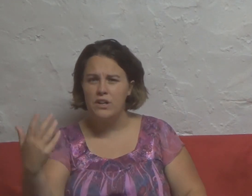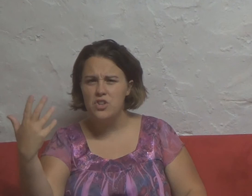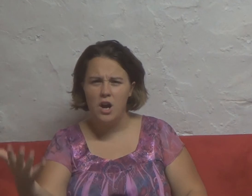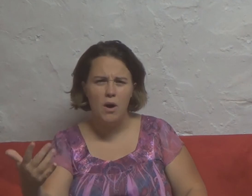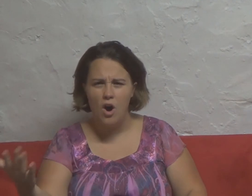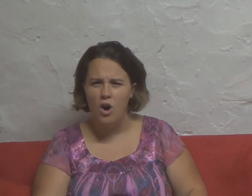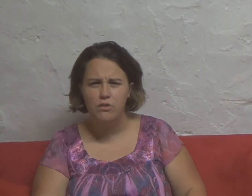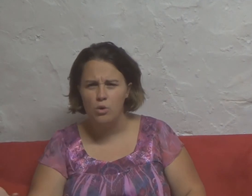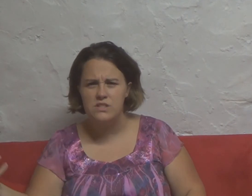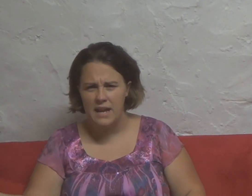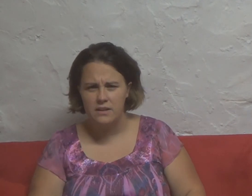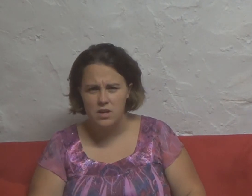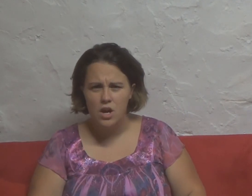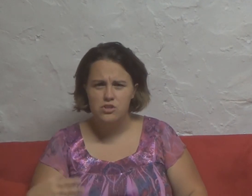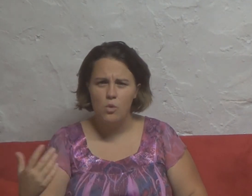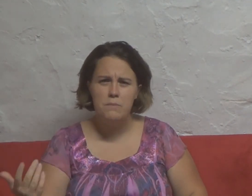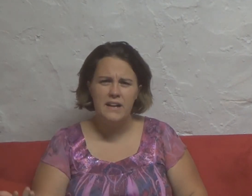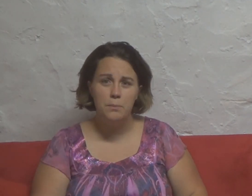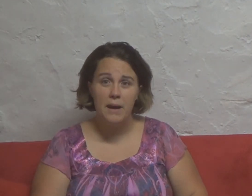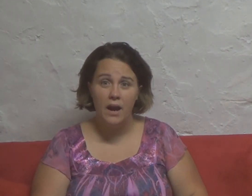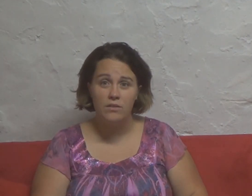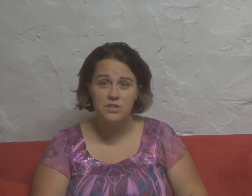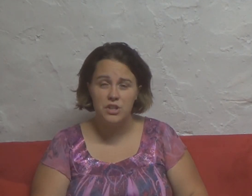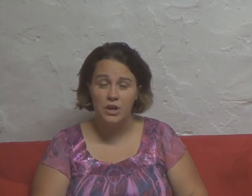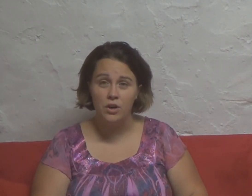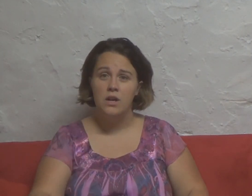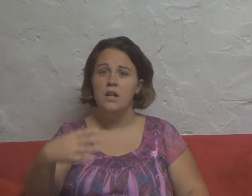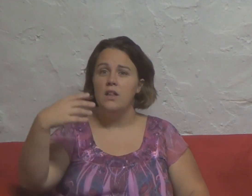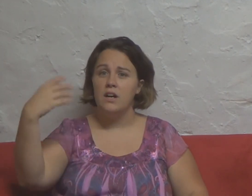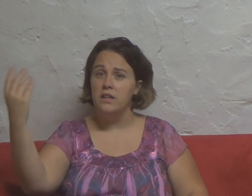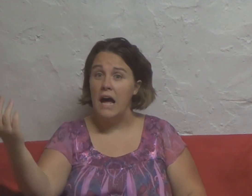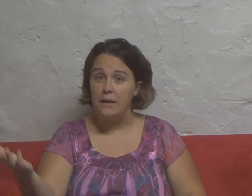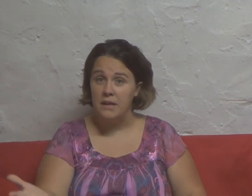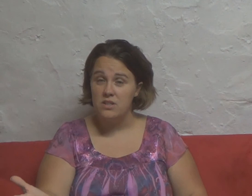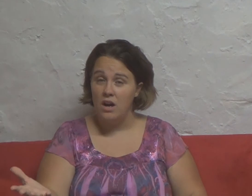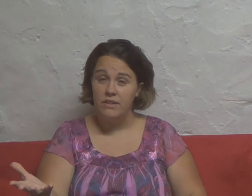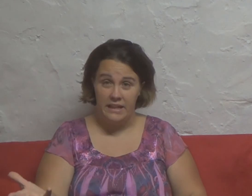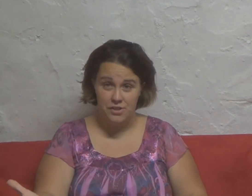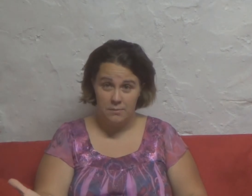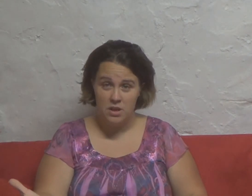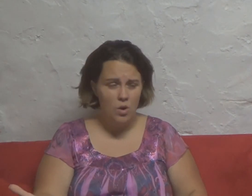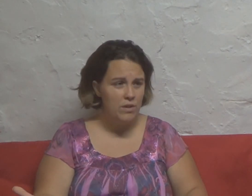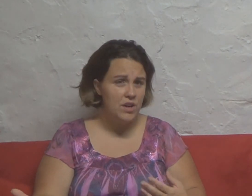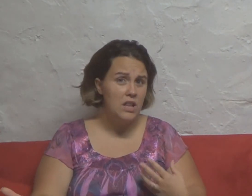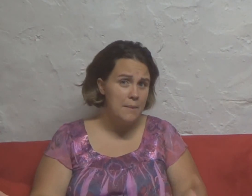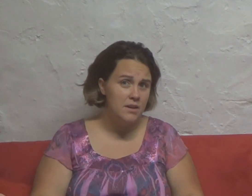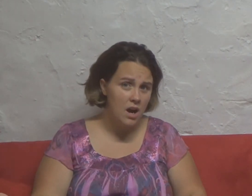going to talk about all those things. So we might compare this year the climate of Egypt with the climate